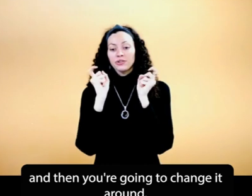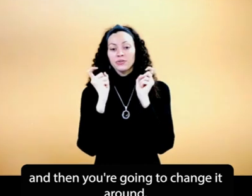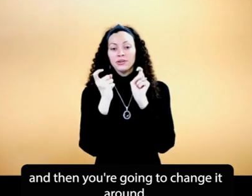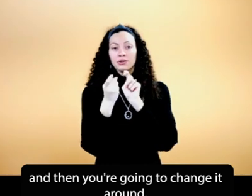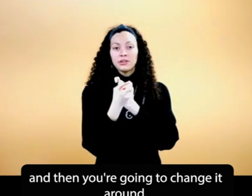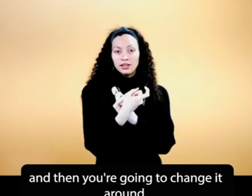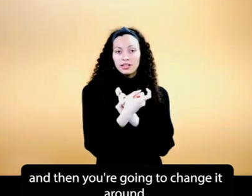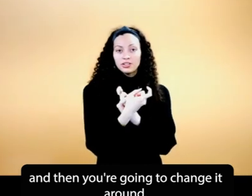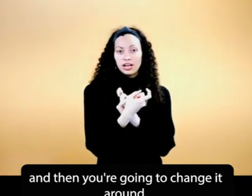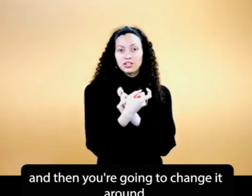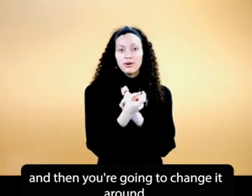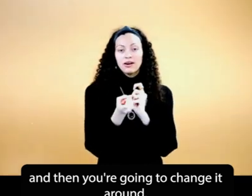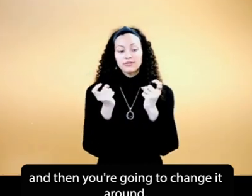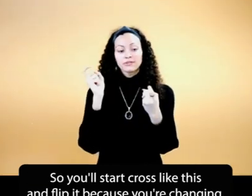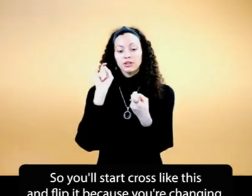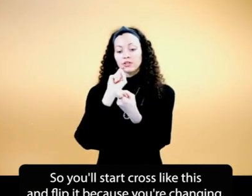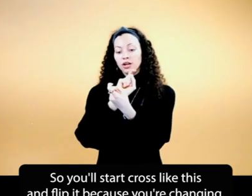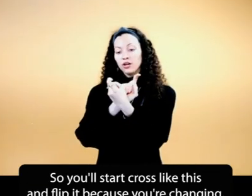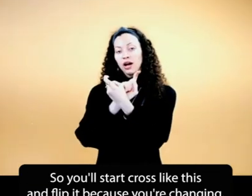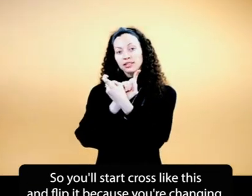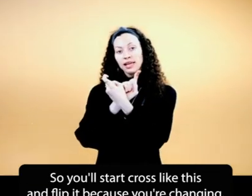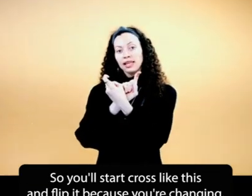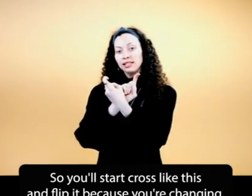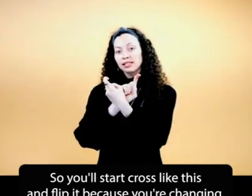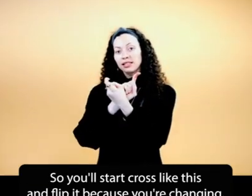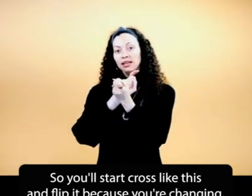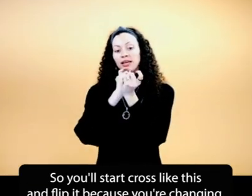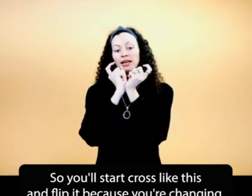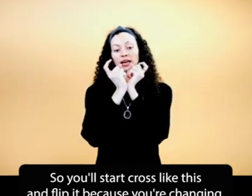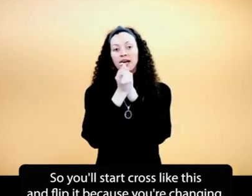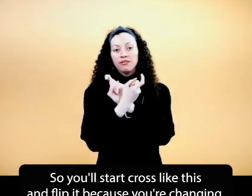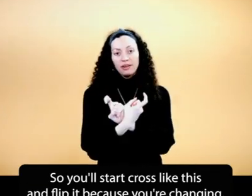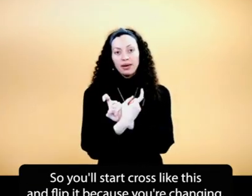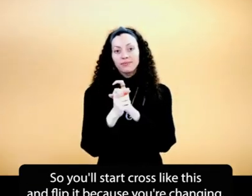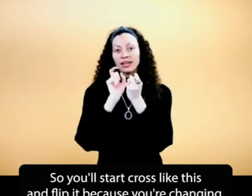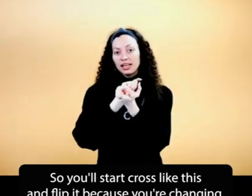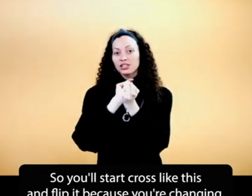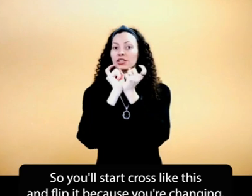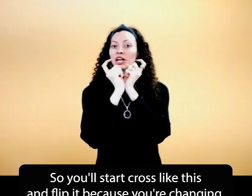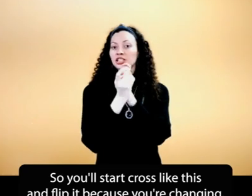to change it around. So you'll start crossed like this and flip it because you're